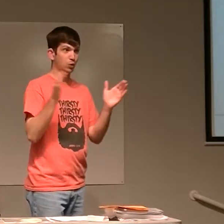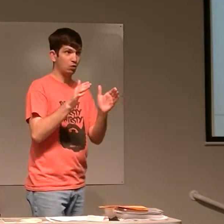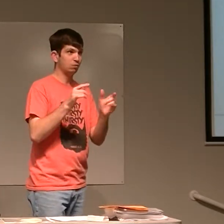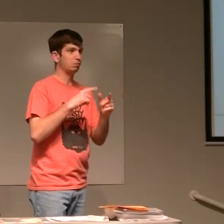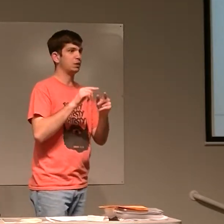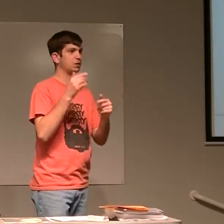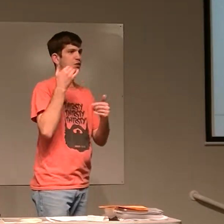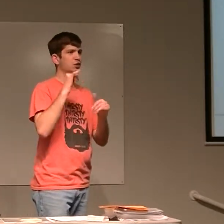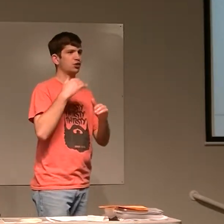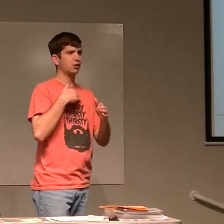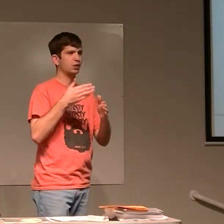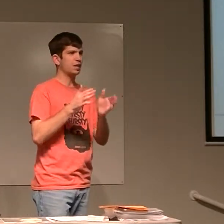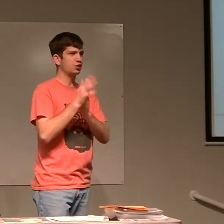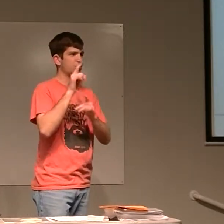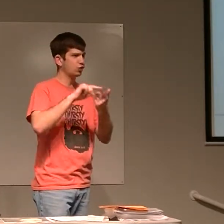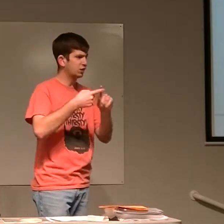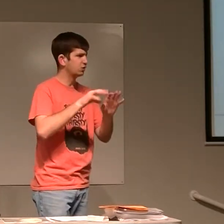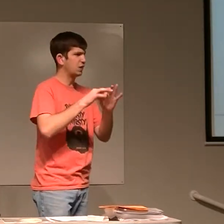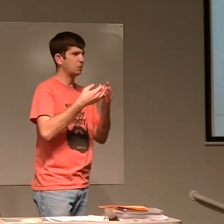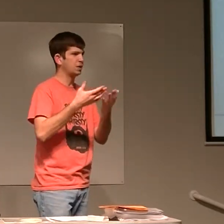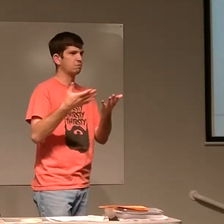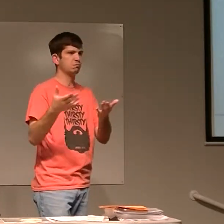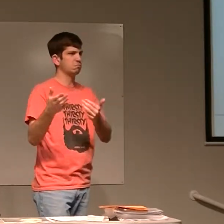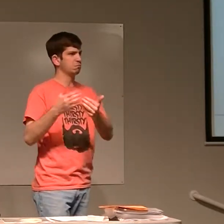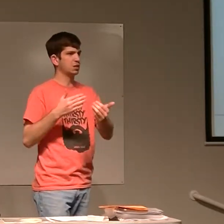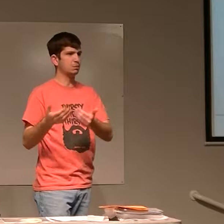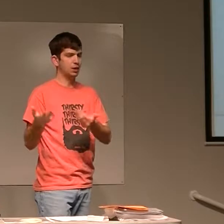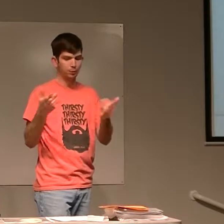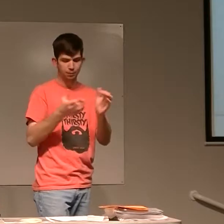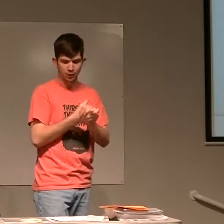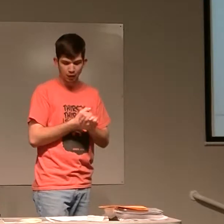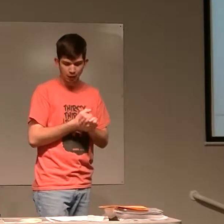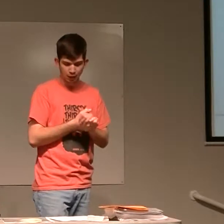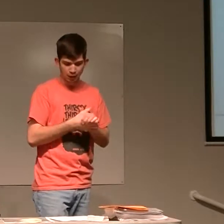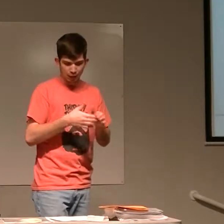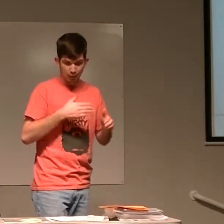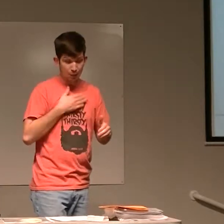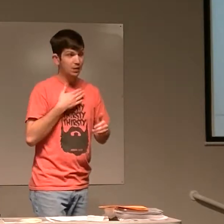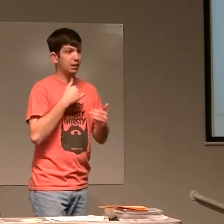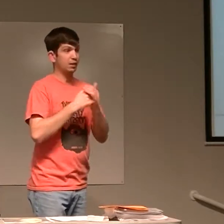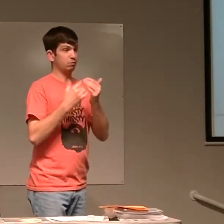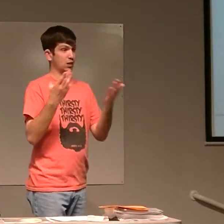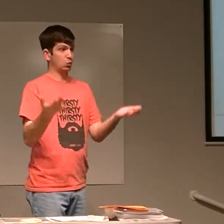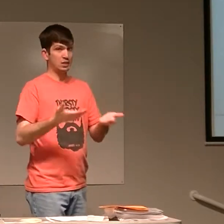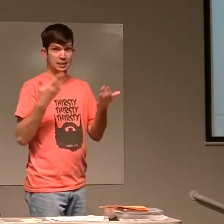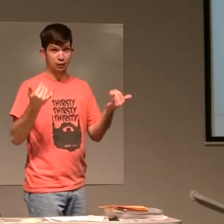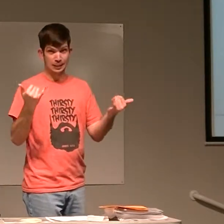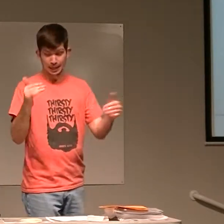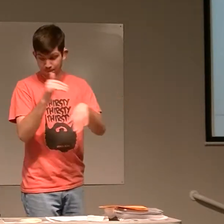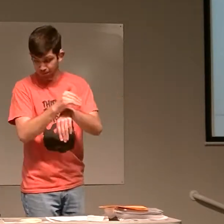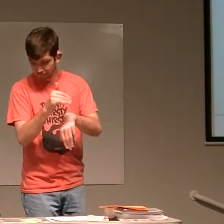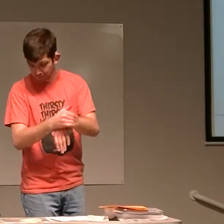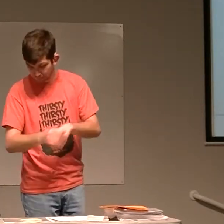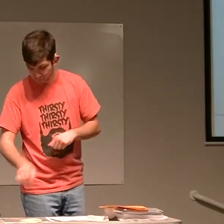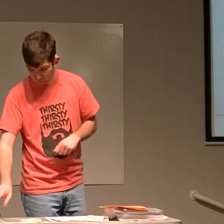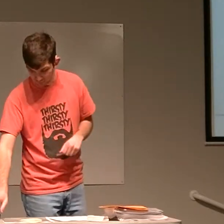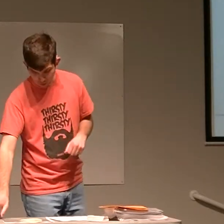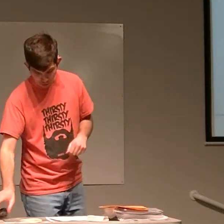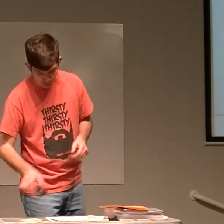small, but still, you can ask your friend, family, doesn't matter. And I'm happy that everyone's here tonight.